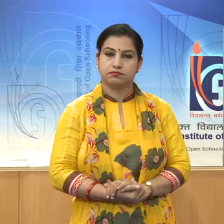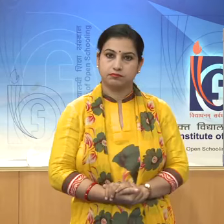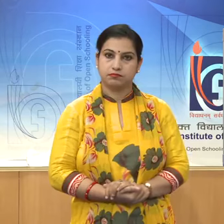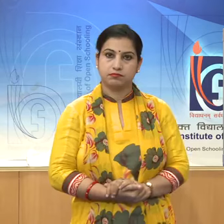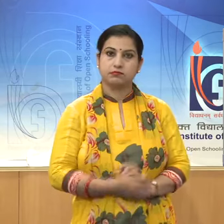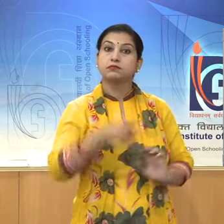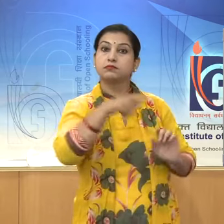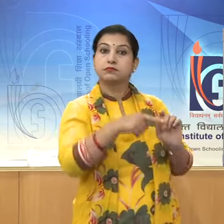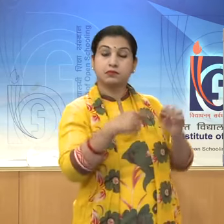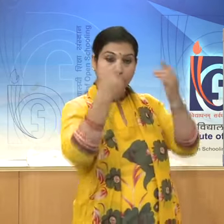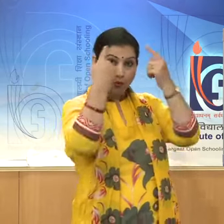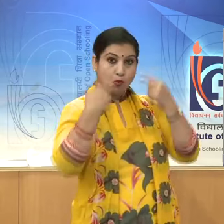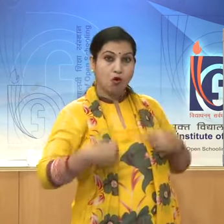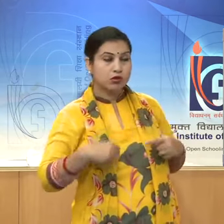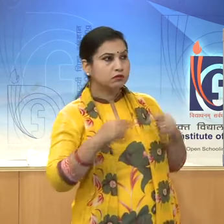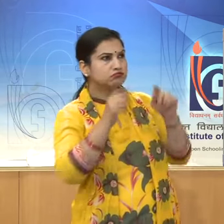The anatomy of Venus